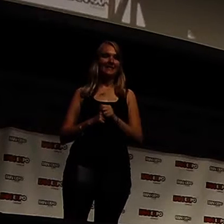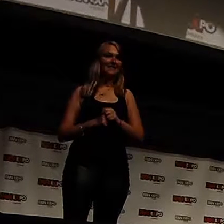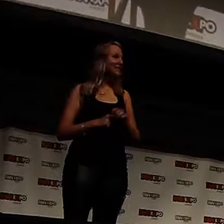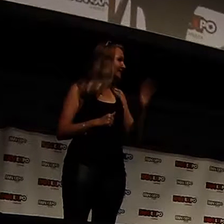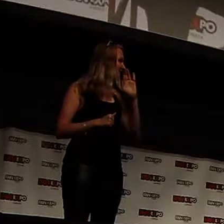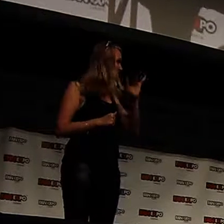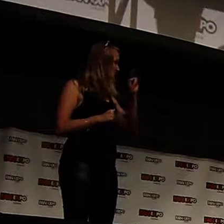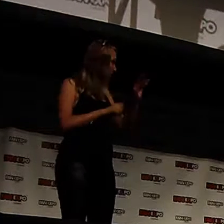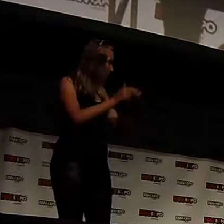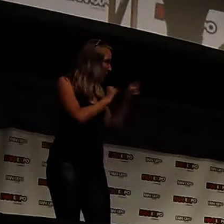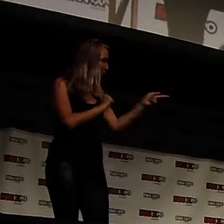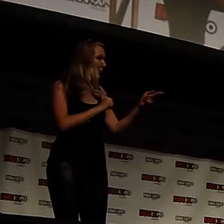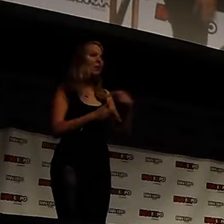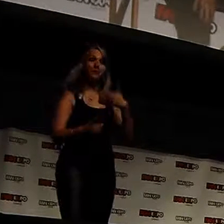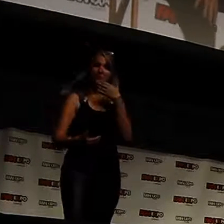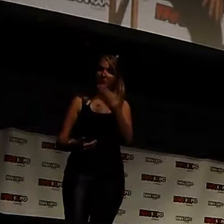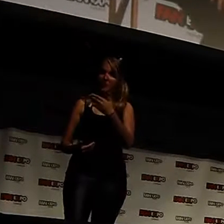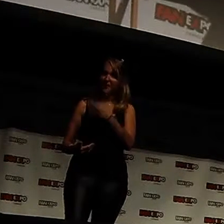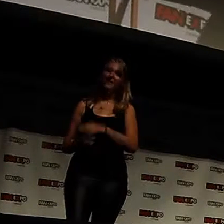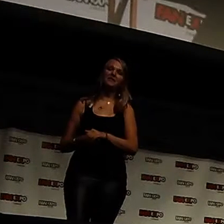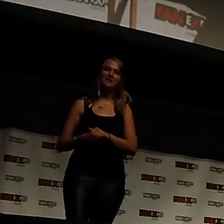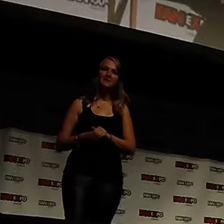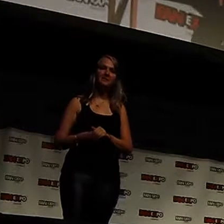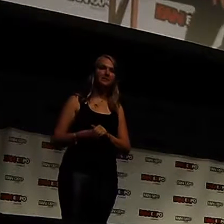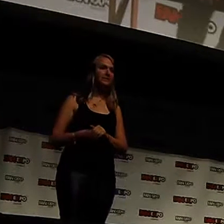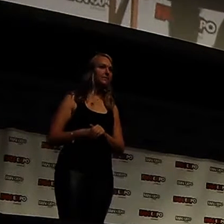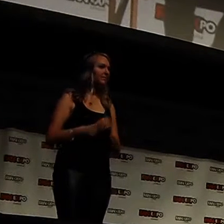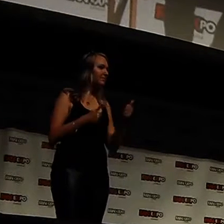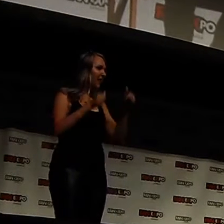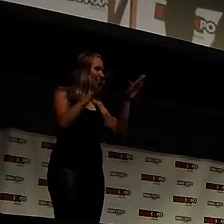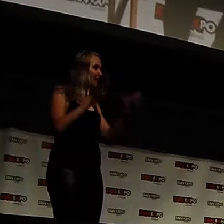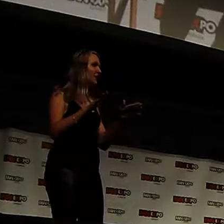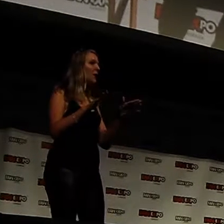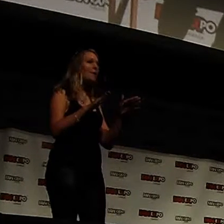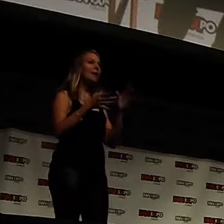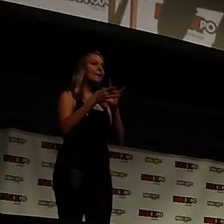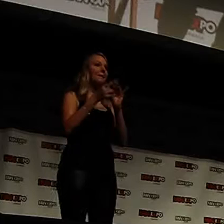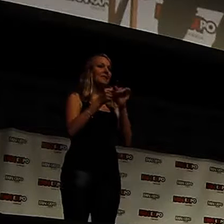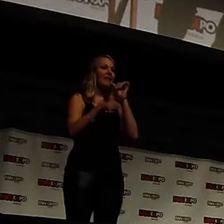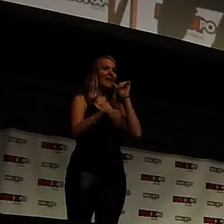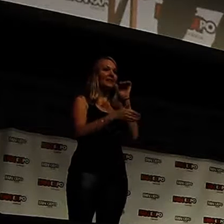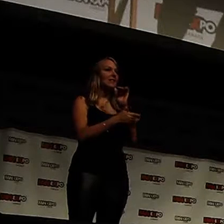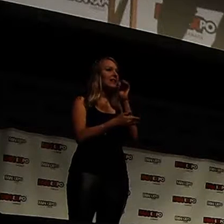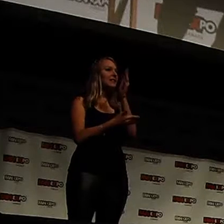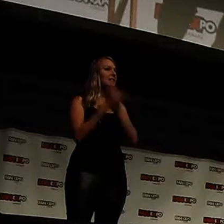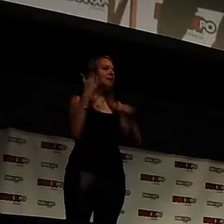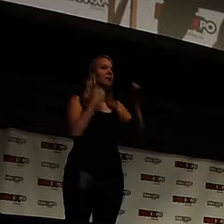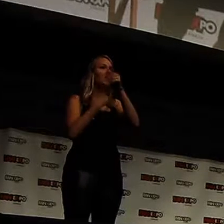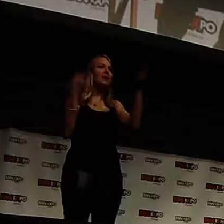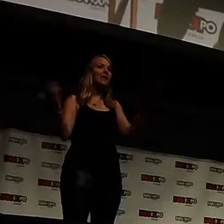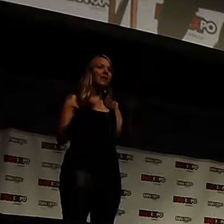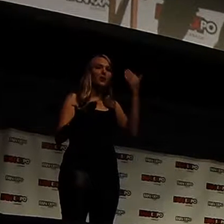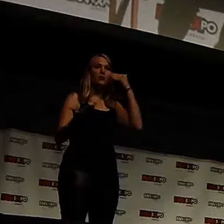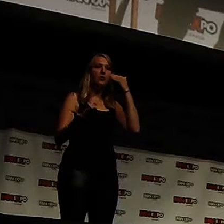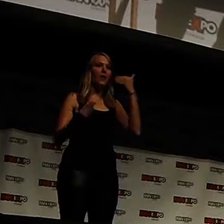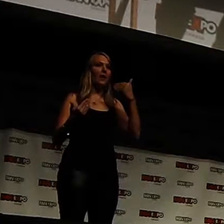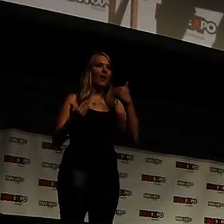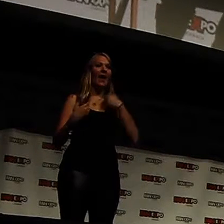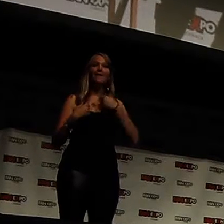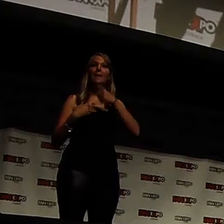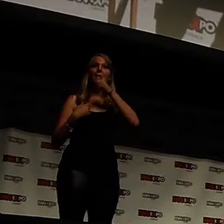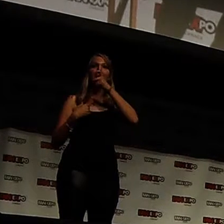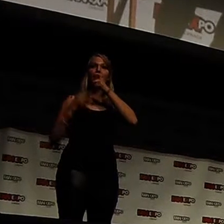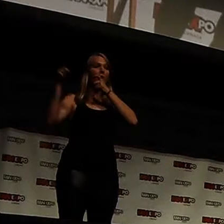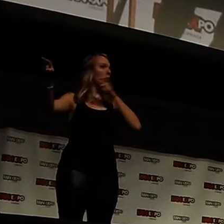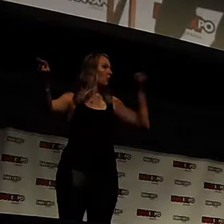Jen, how are you? I'm good, thanks. Excellent. I wanted to mention, if some of you were here last night for the panel with Jenna and Karen, you know that there are lights on